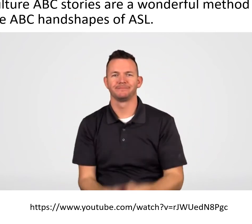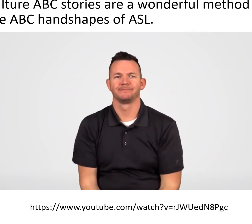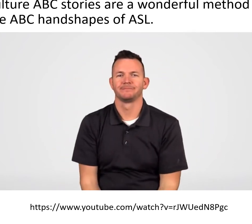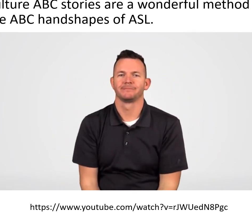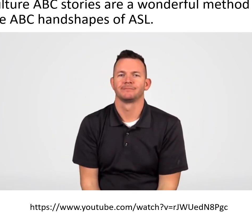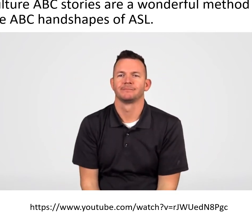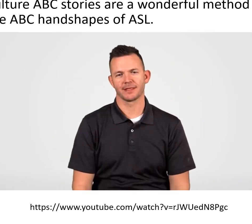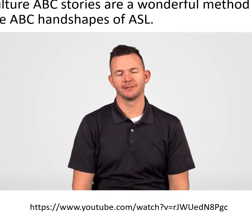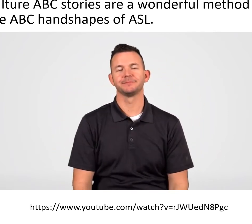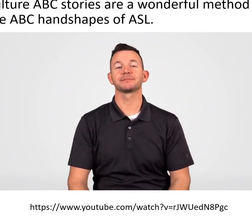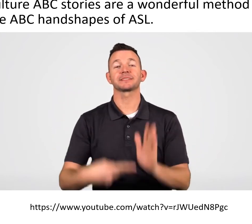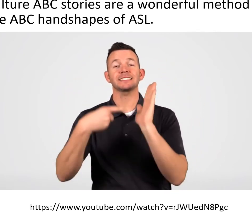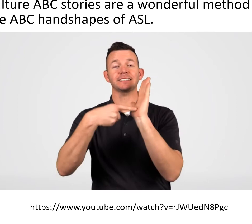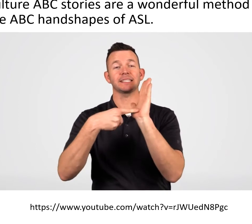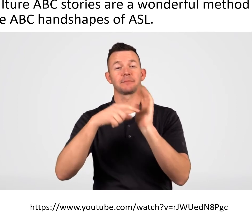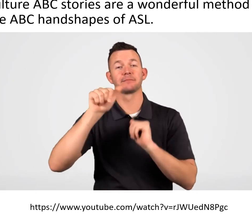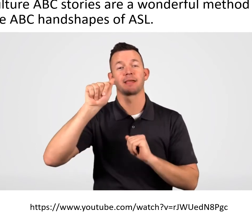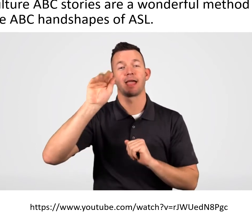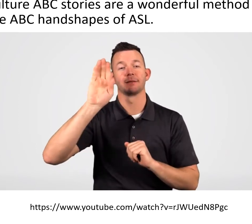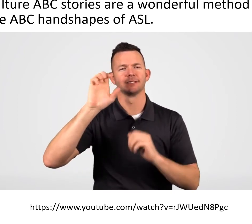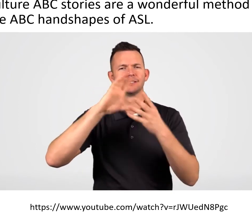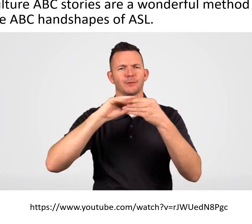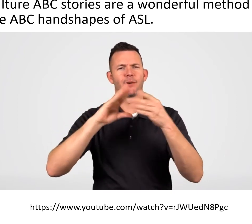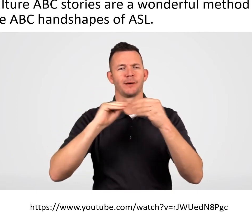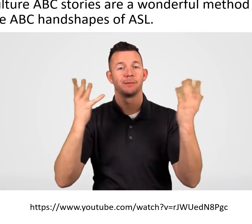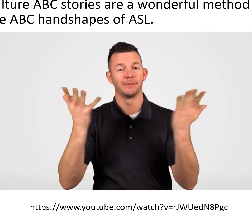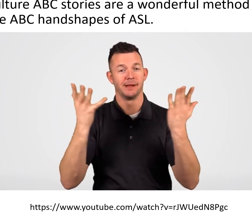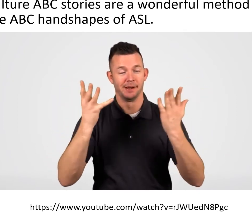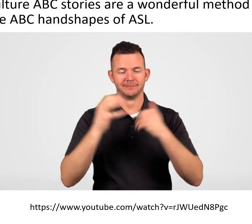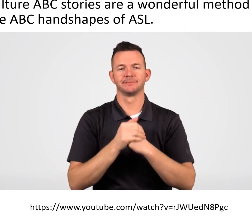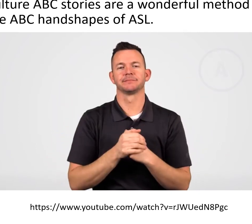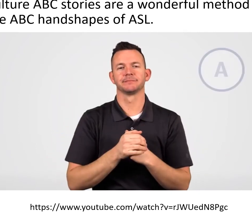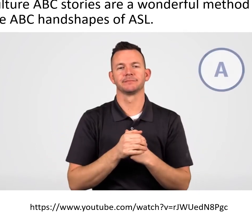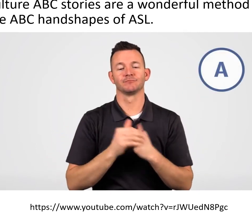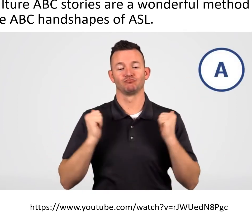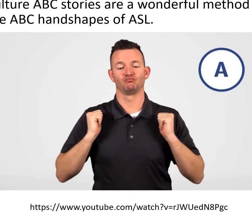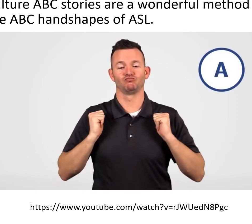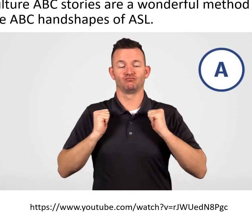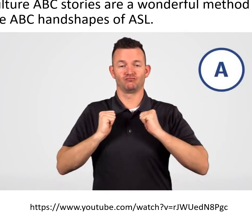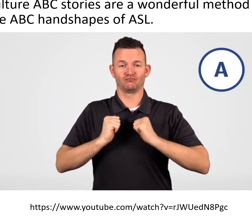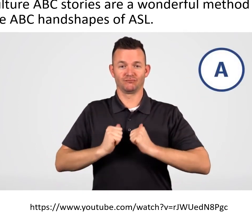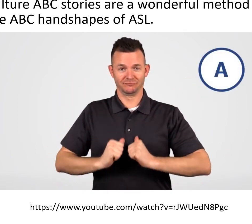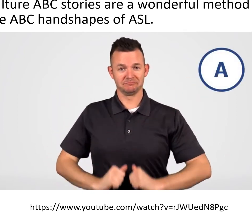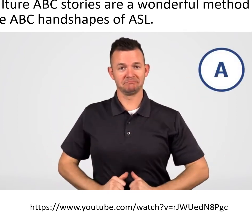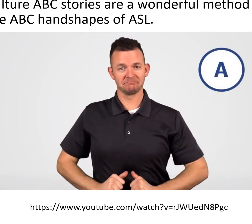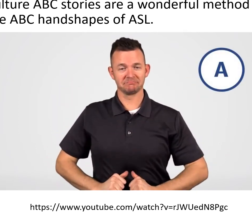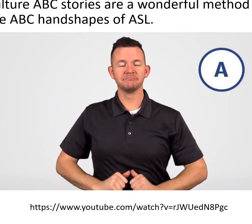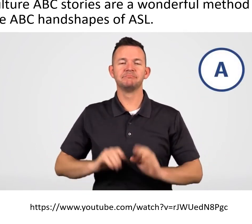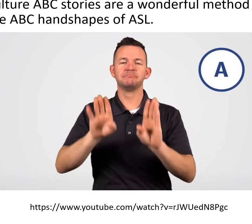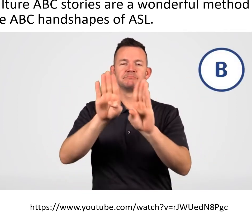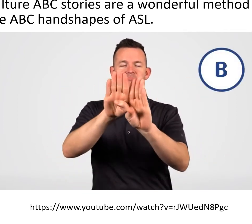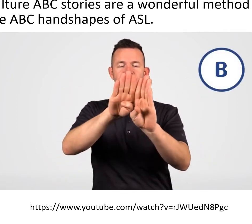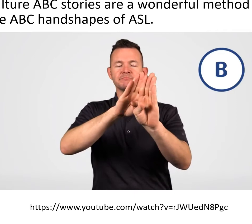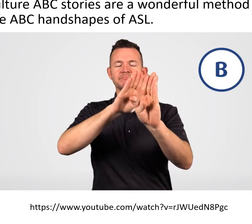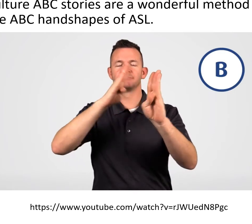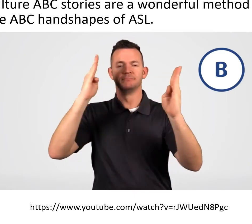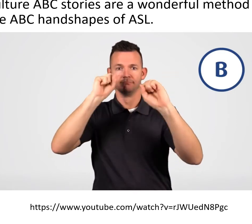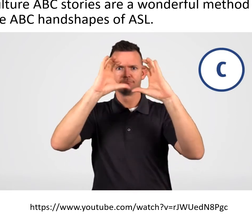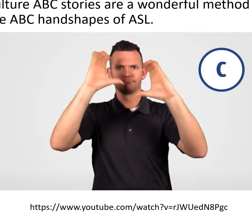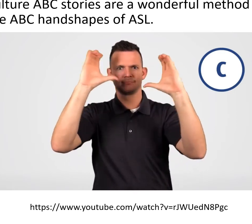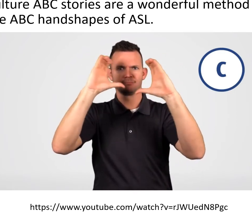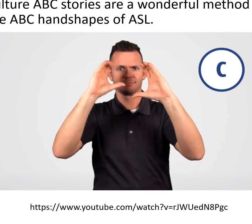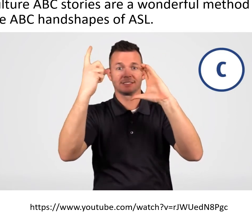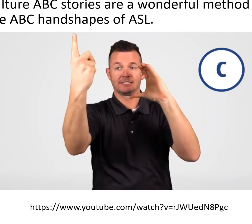alphabet while telling a story. Here's an example of an ABC story. As I put on my coat, the door opens. My